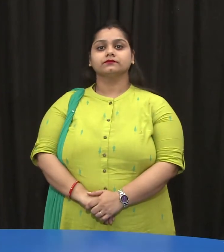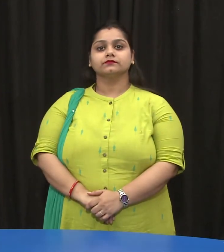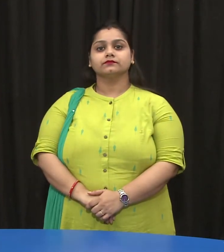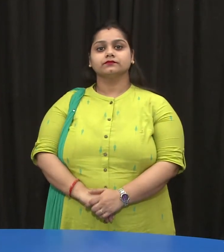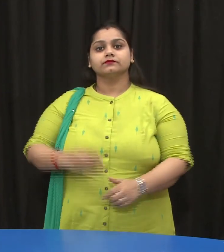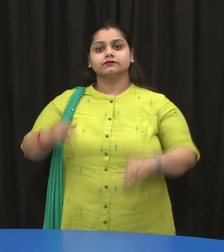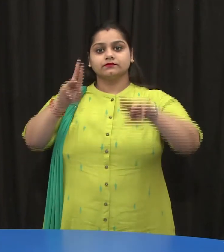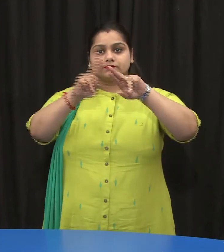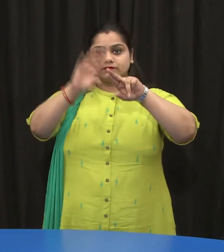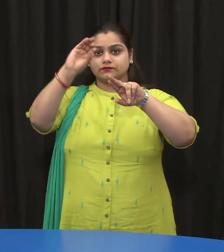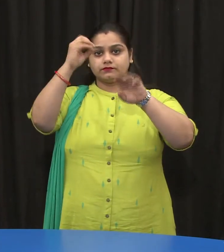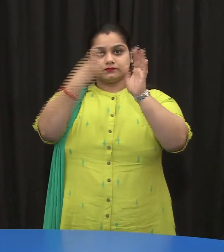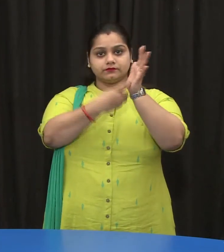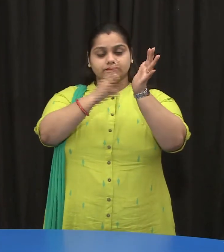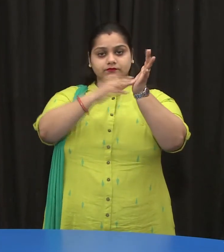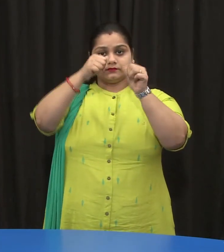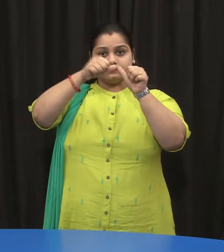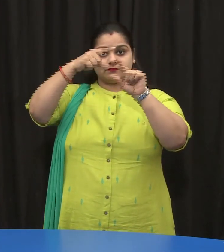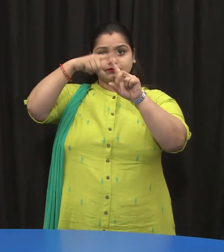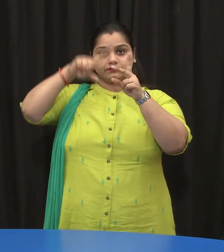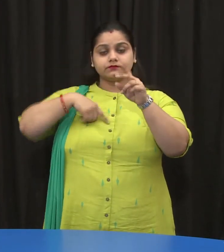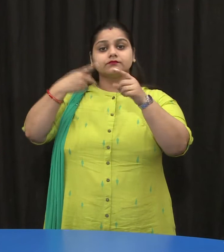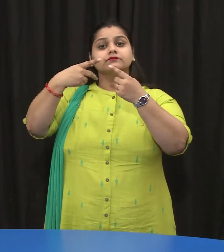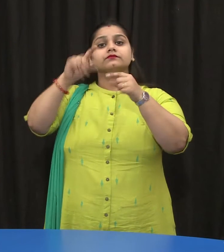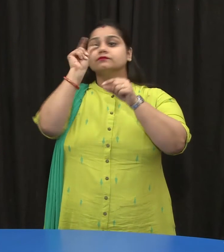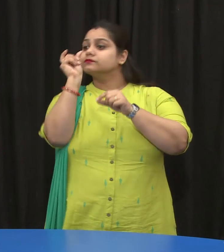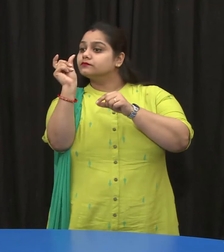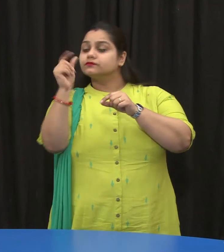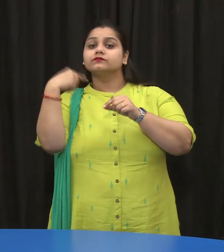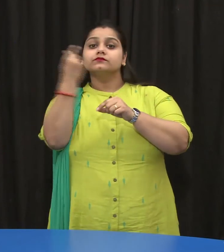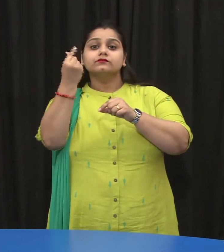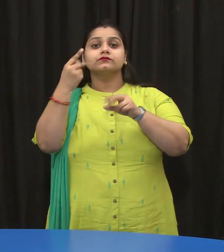Format cell is used for different types of purpose.